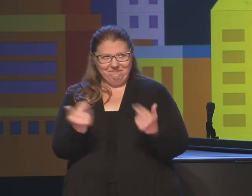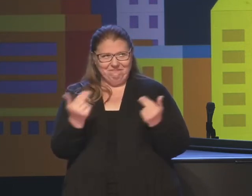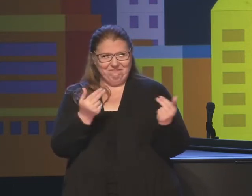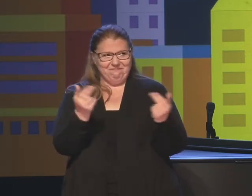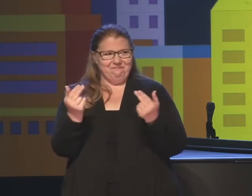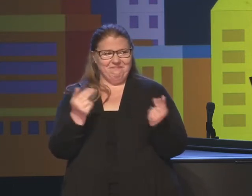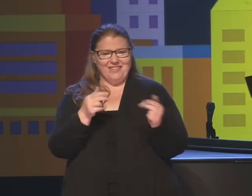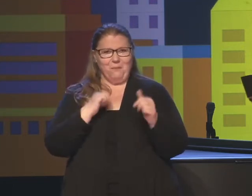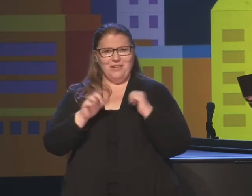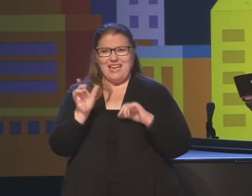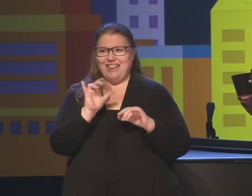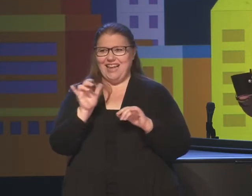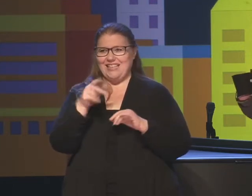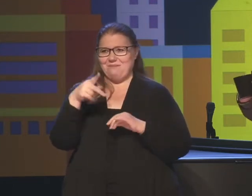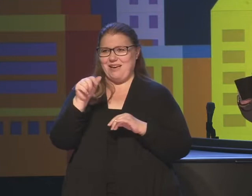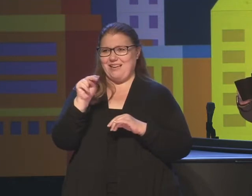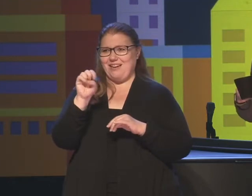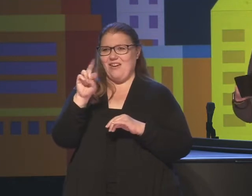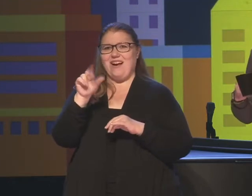Just pretend like it's Panera.